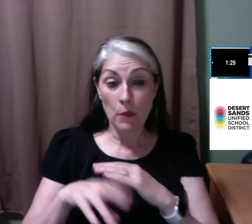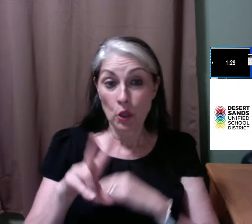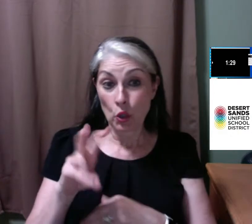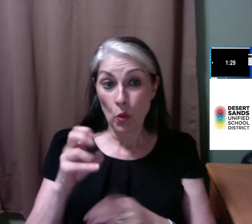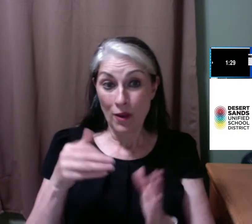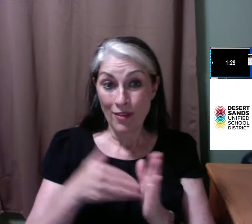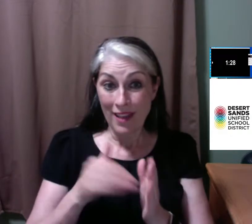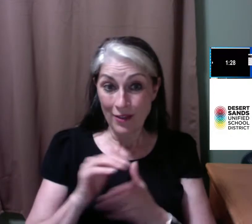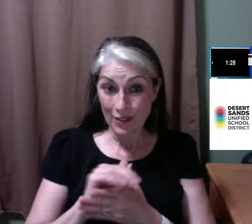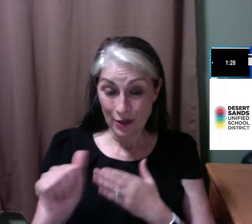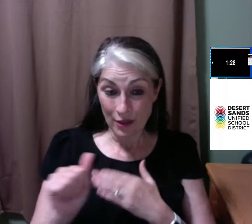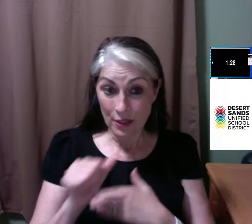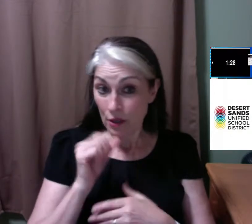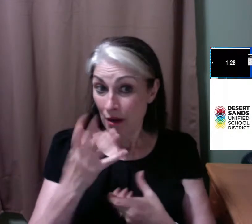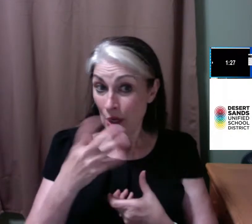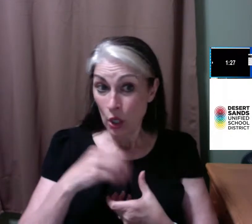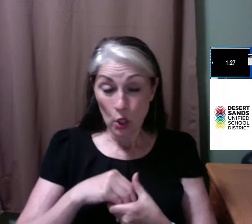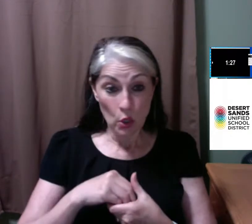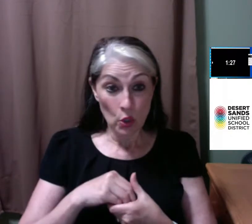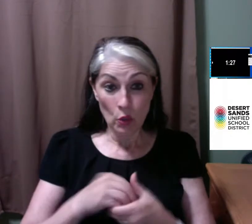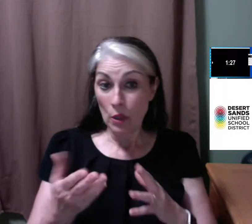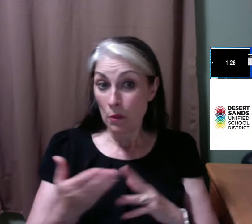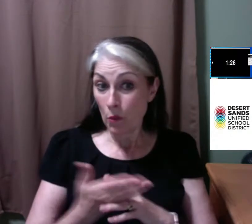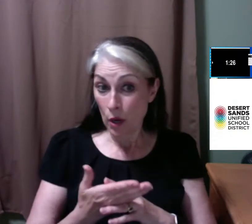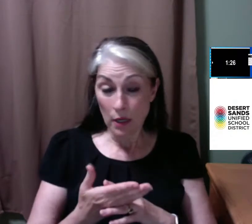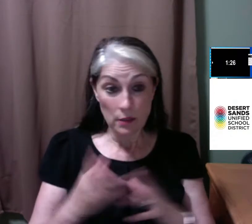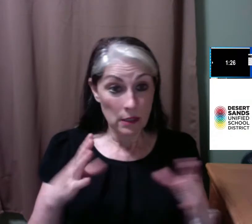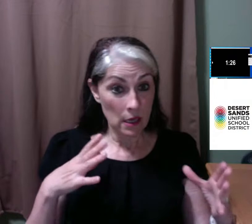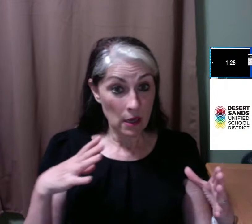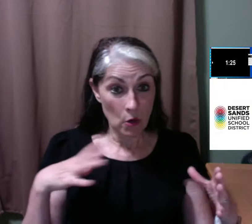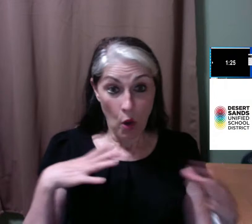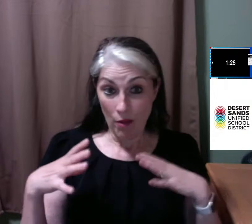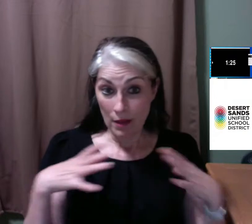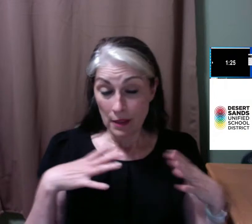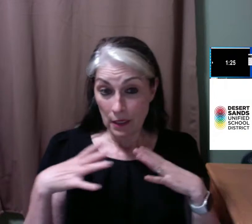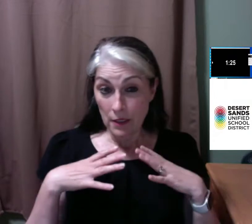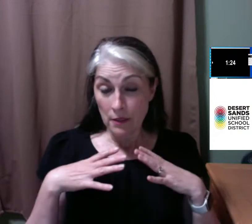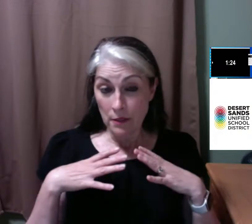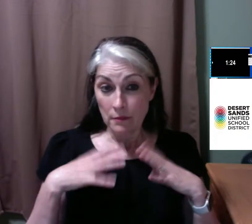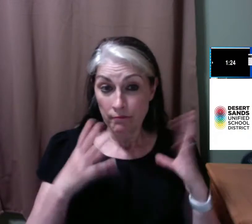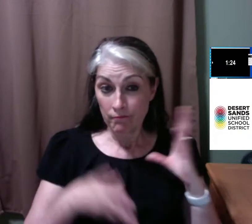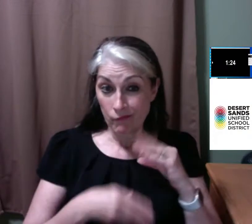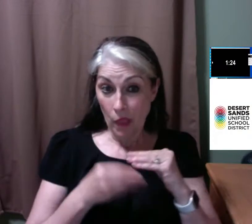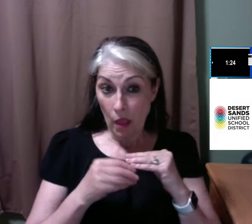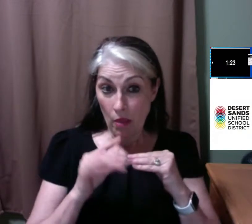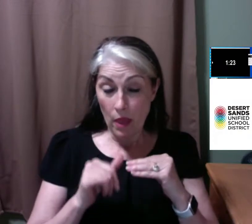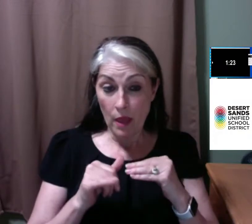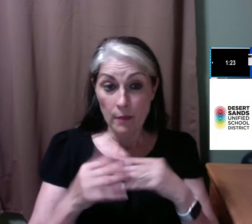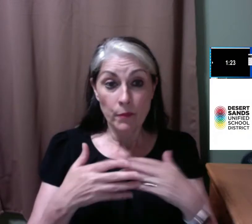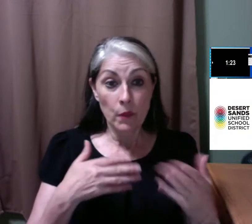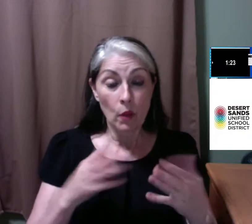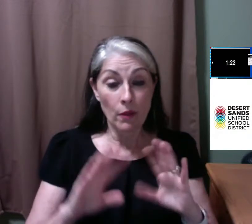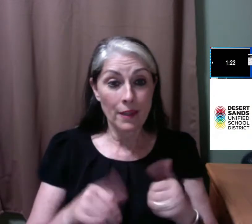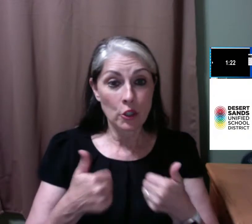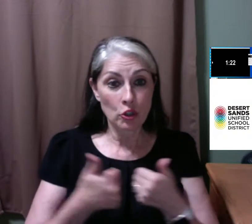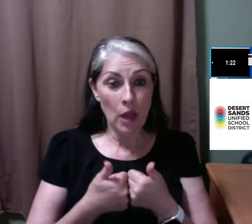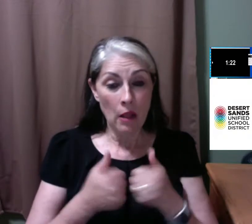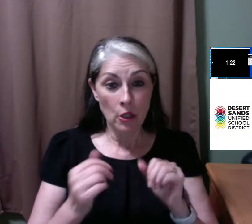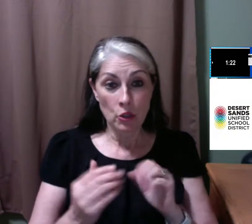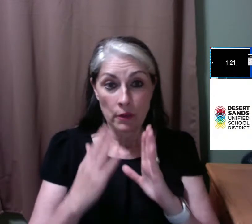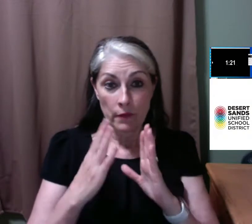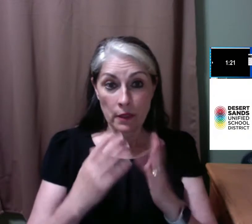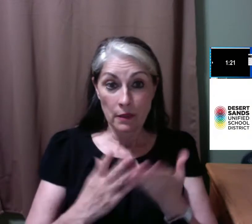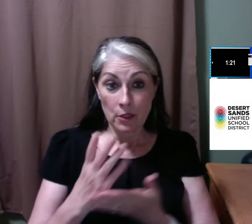$200,000. This is not including breaks and holidays, so we do have to account for that. So despite the challenges that we face, this year we've